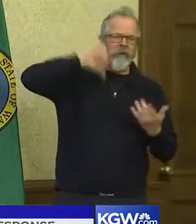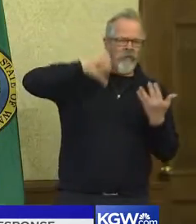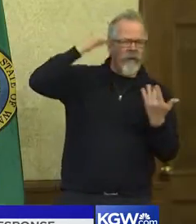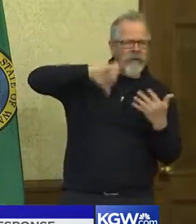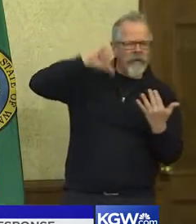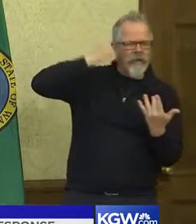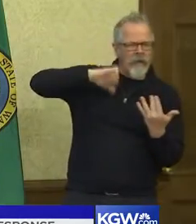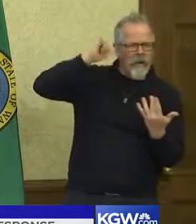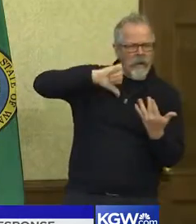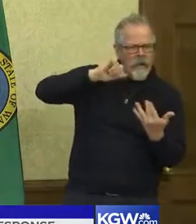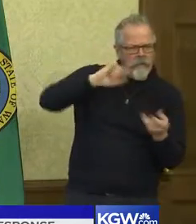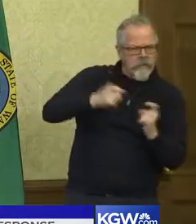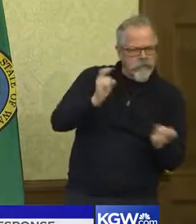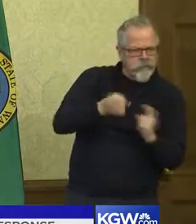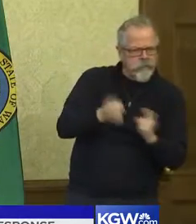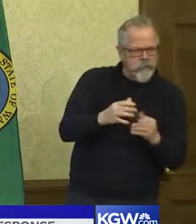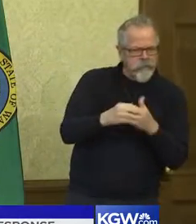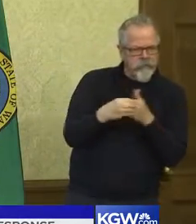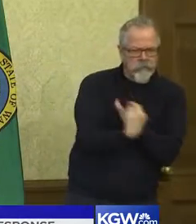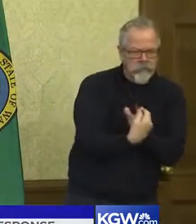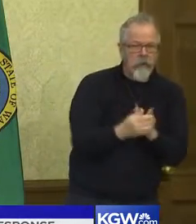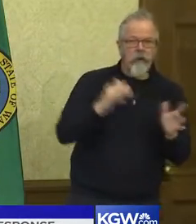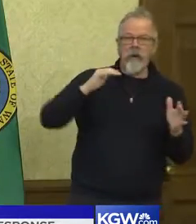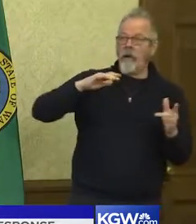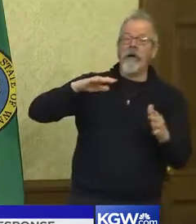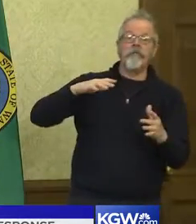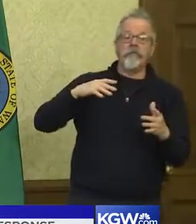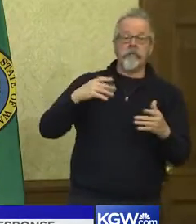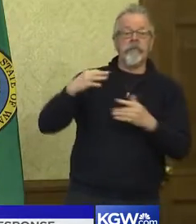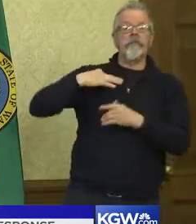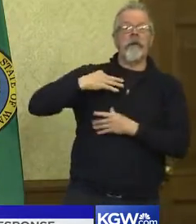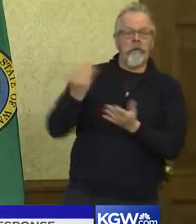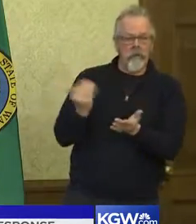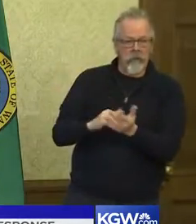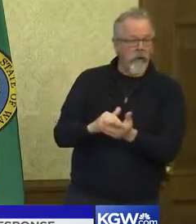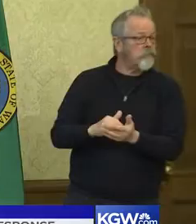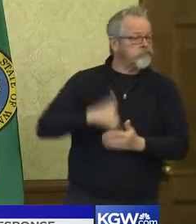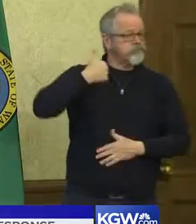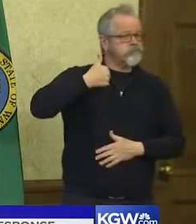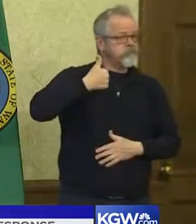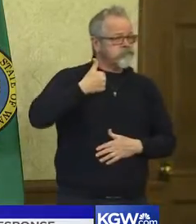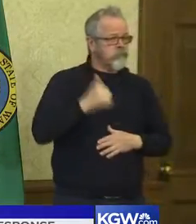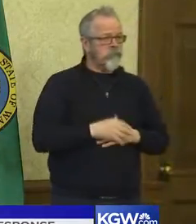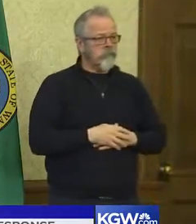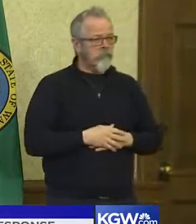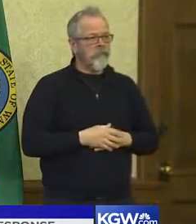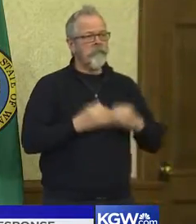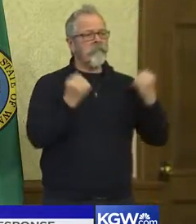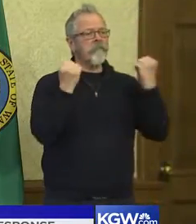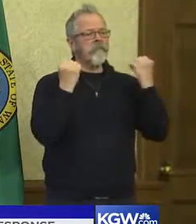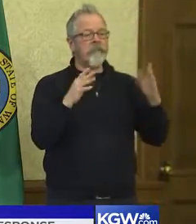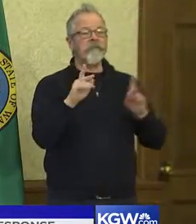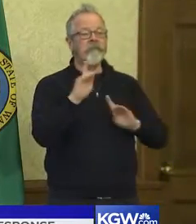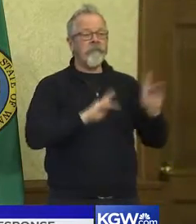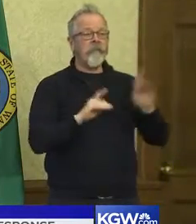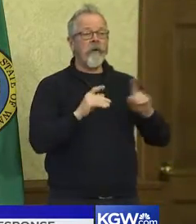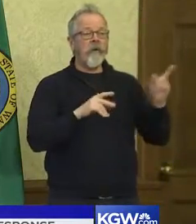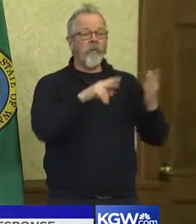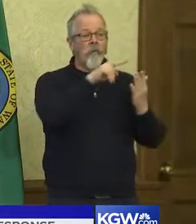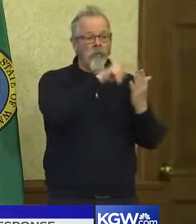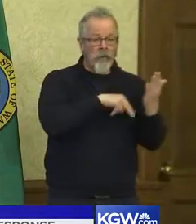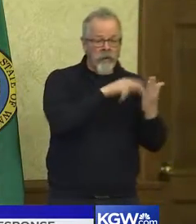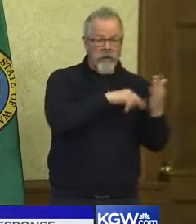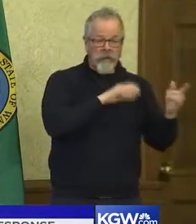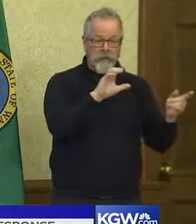people thought, I should get my money right away. And they started to apply, which I totally understand. And what we want to do is to make sure that we are serving